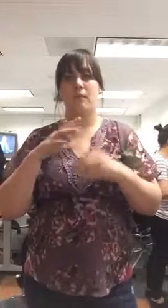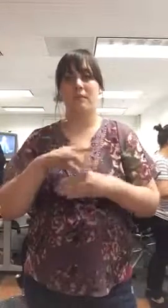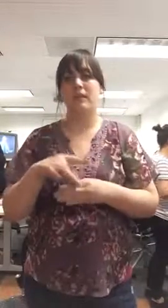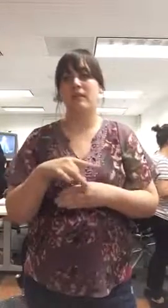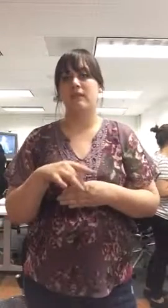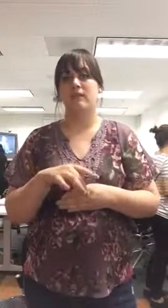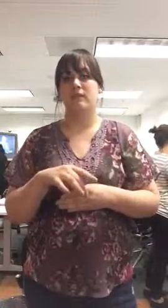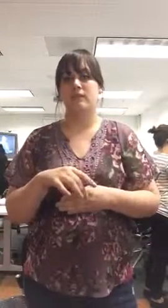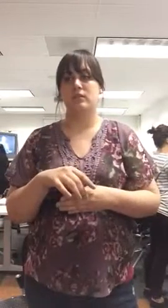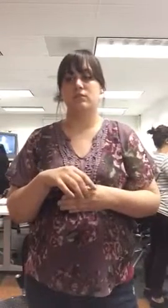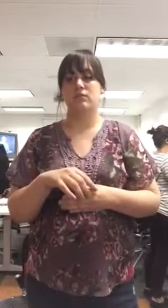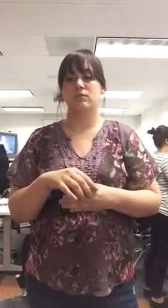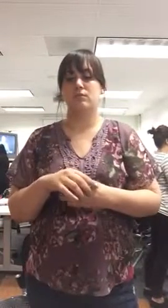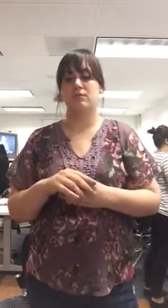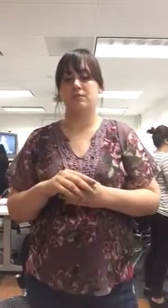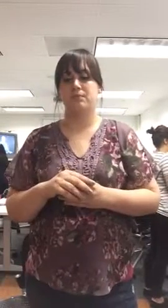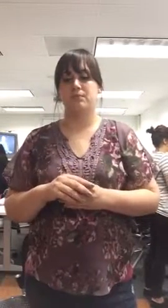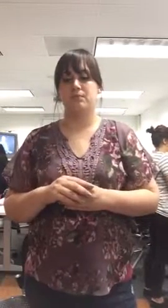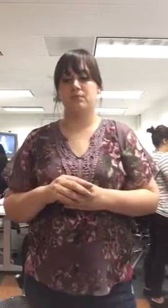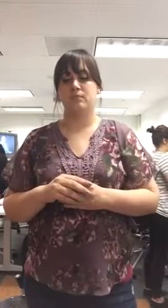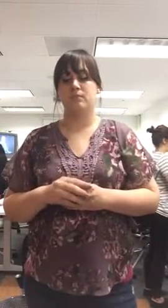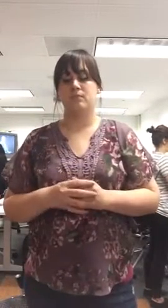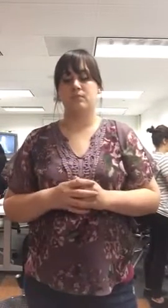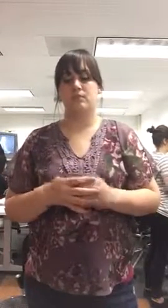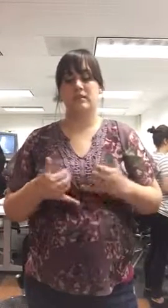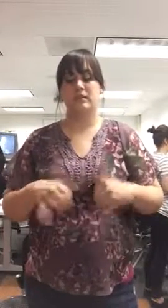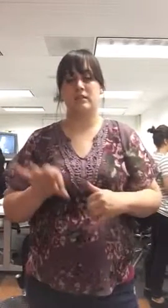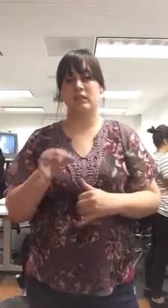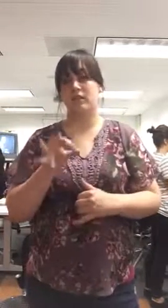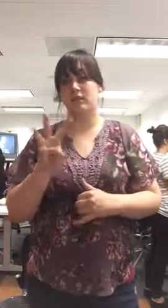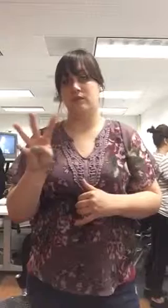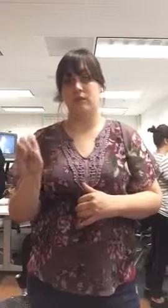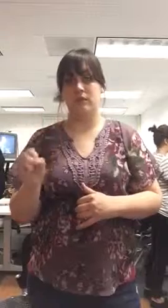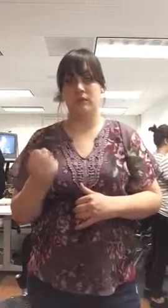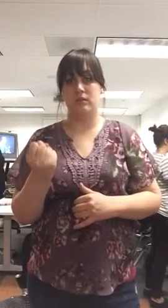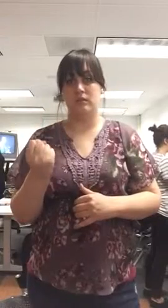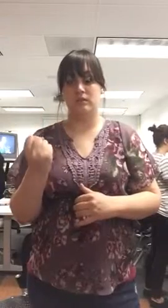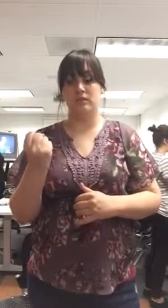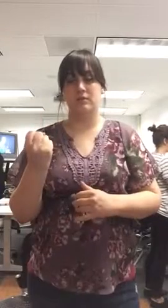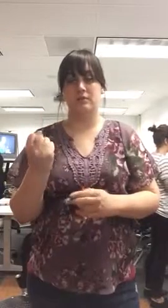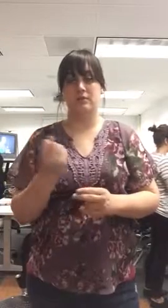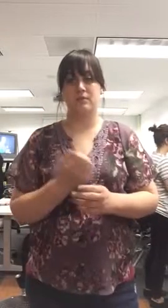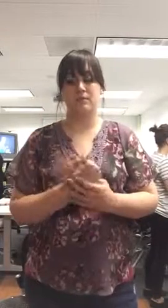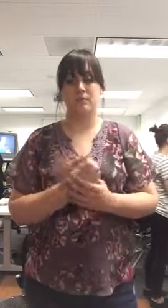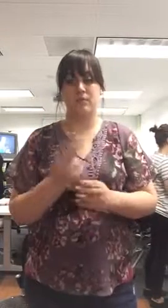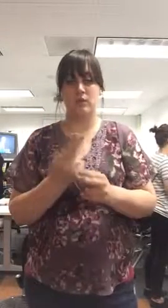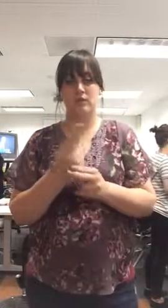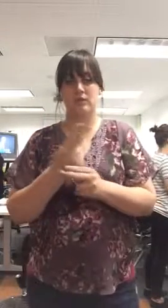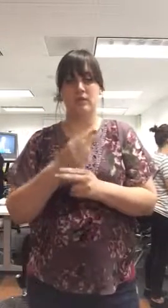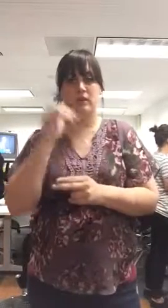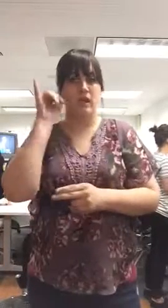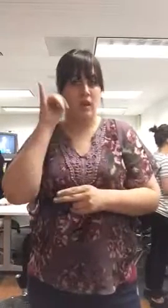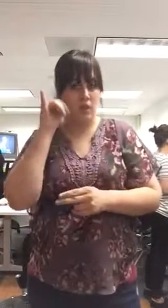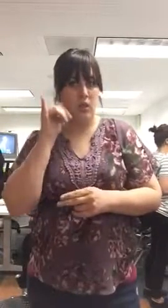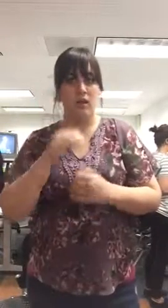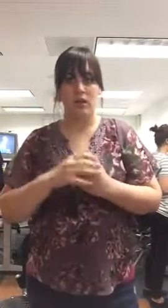burden was very important. Plowing still. In the 1940s, they were using the cattle to pull their stuff. Hogs, once again, was important for